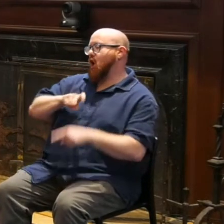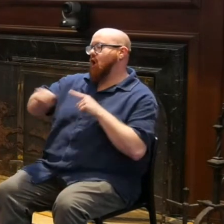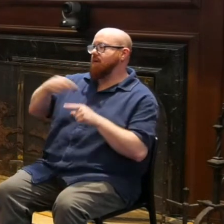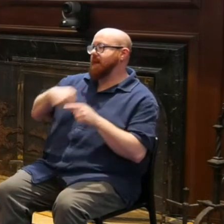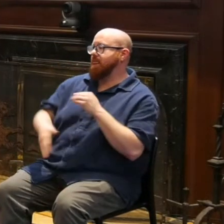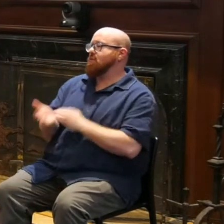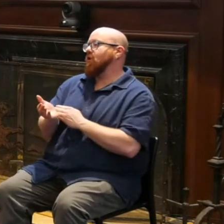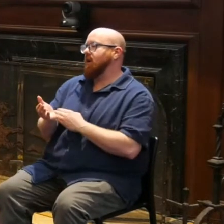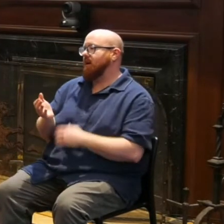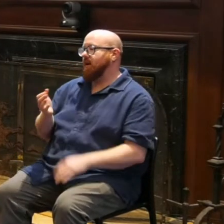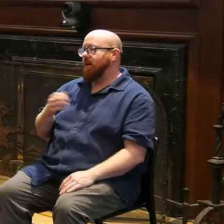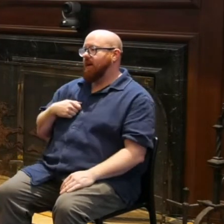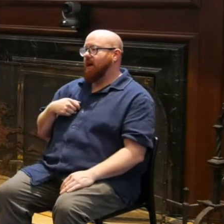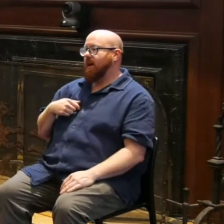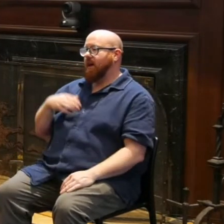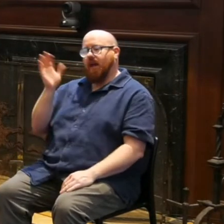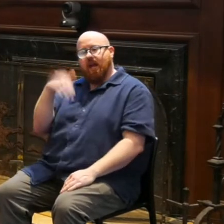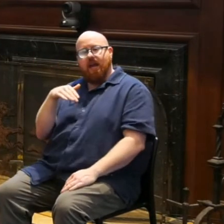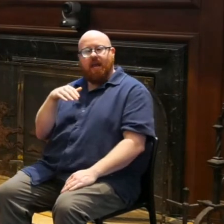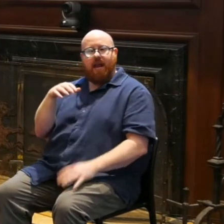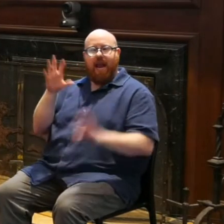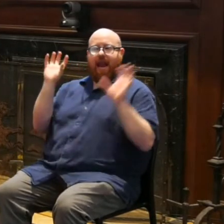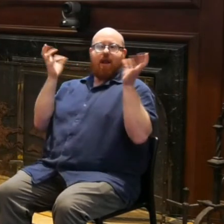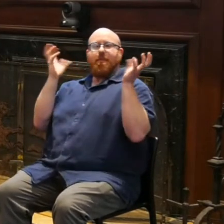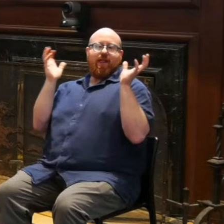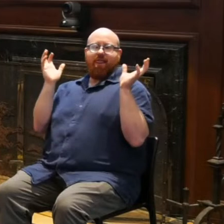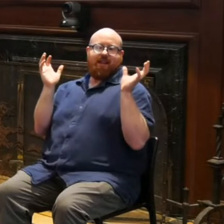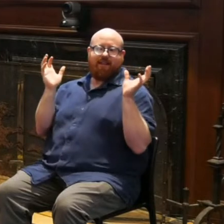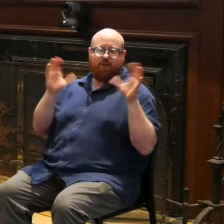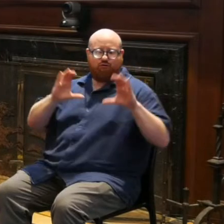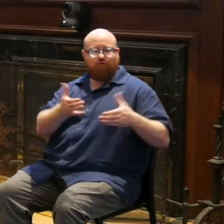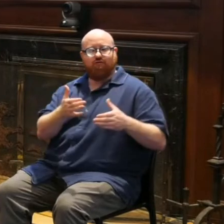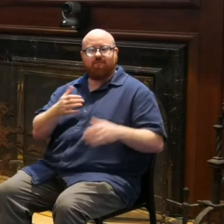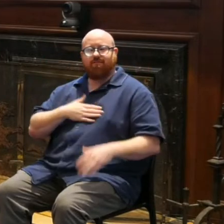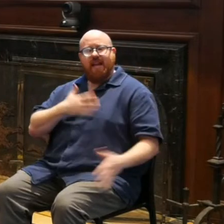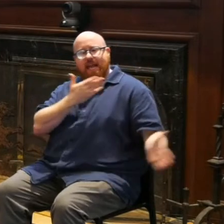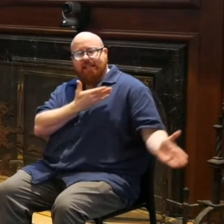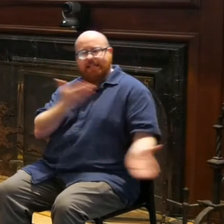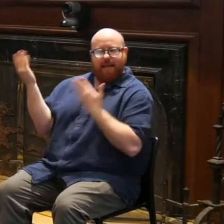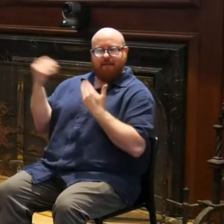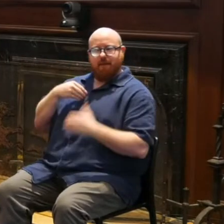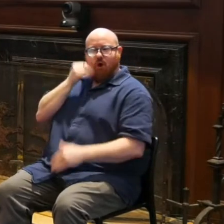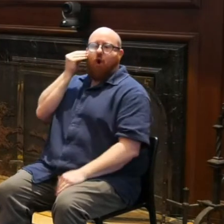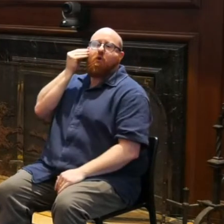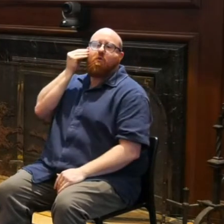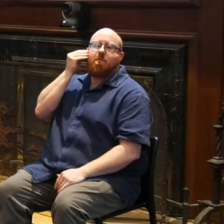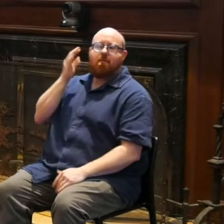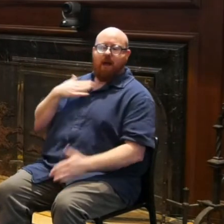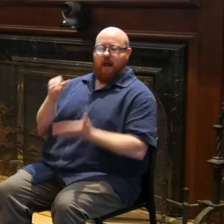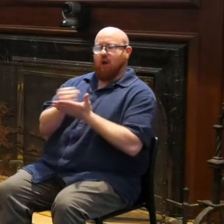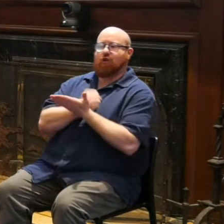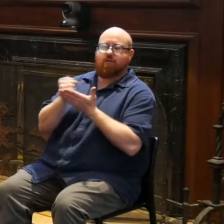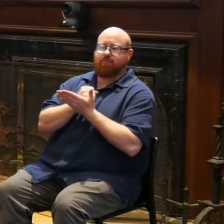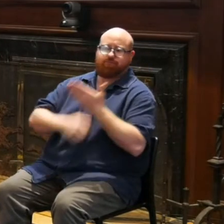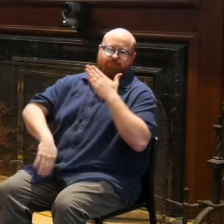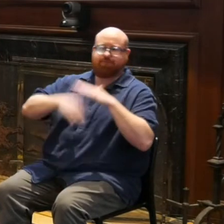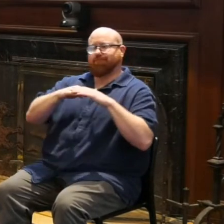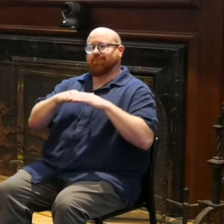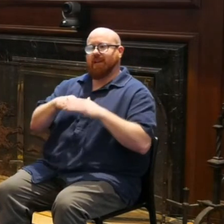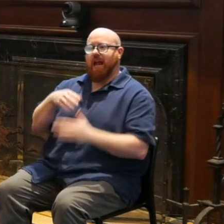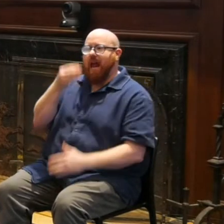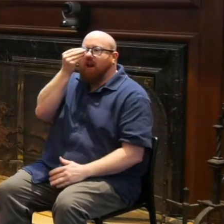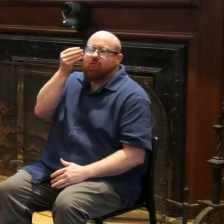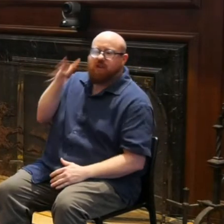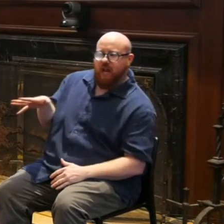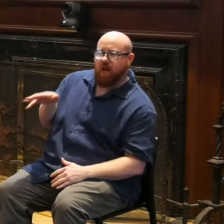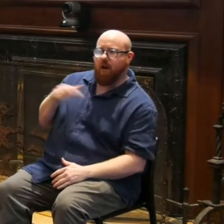crew. Take me home. My MasterCard is maxed. I don't care. I am alive.